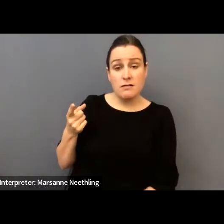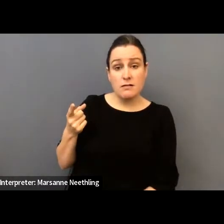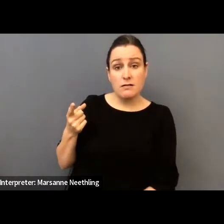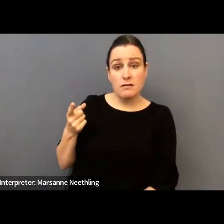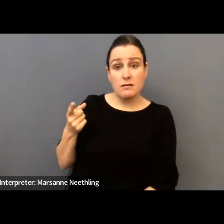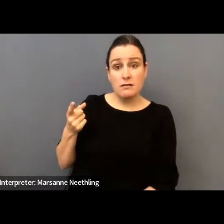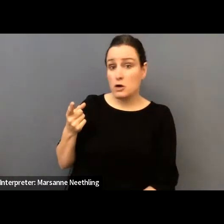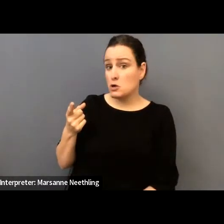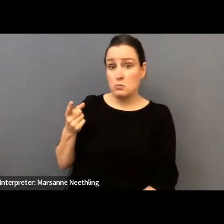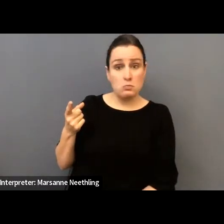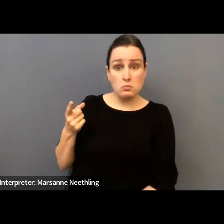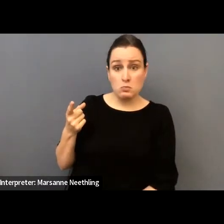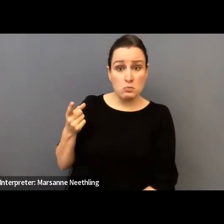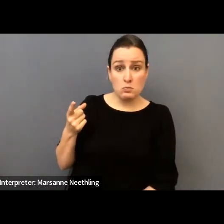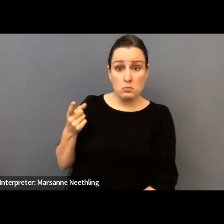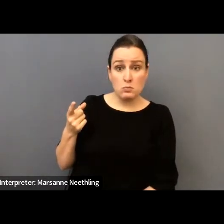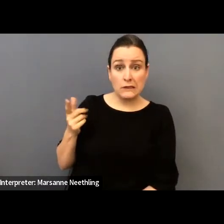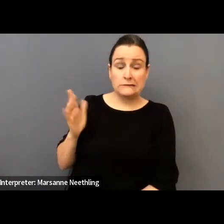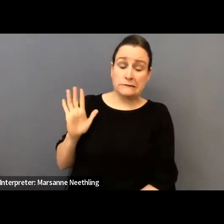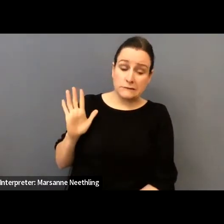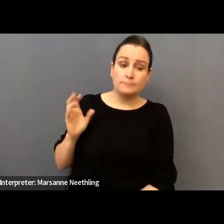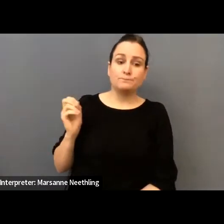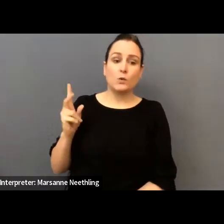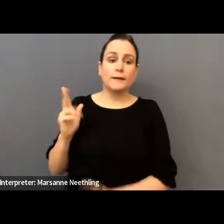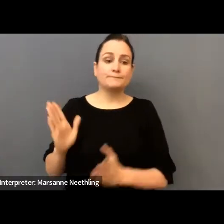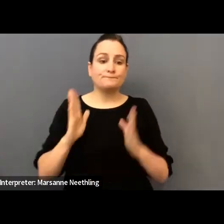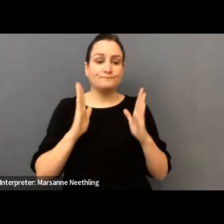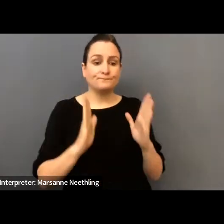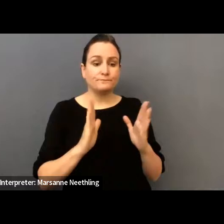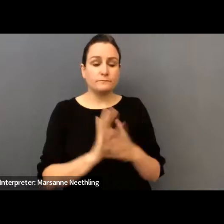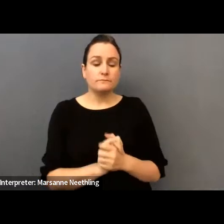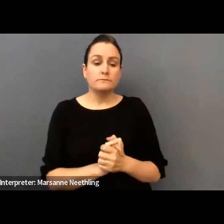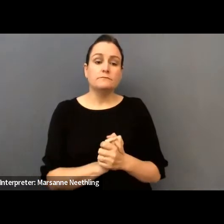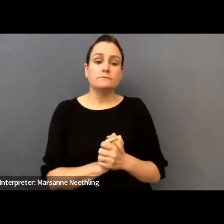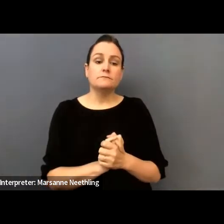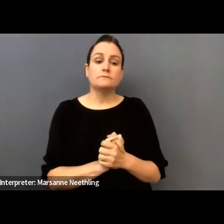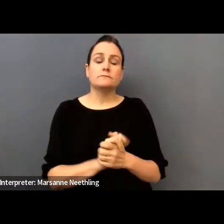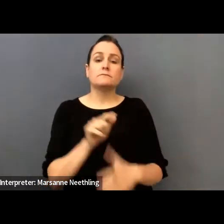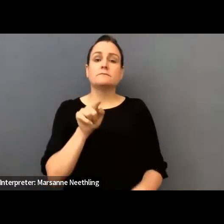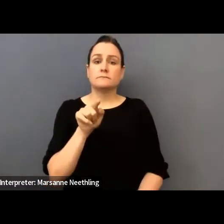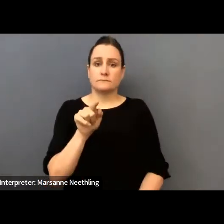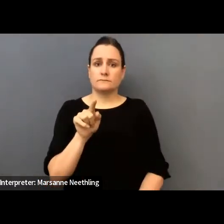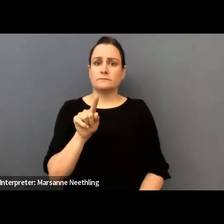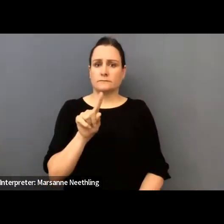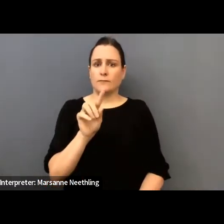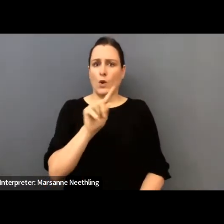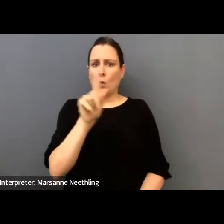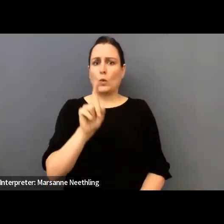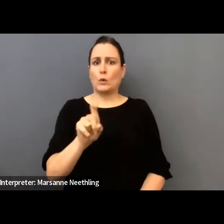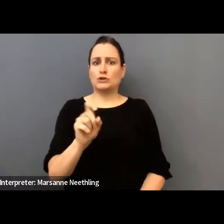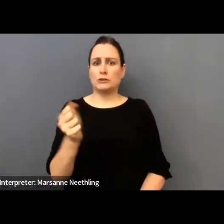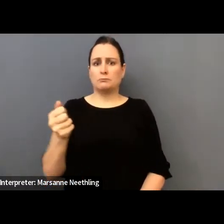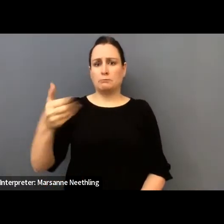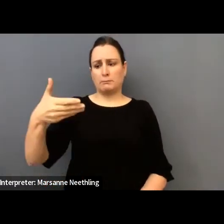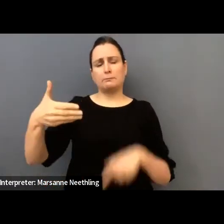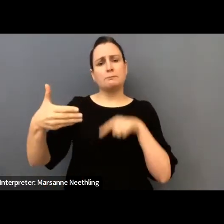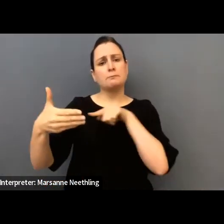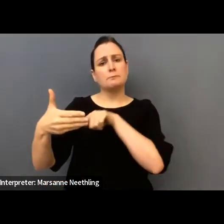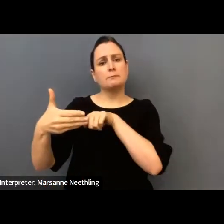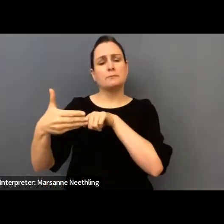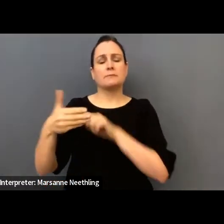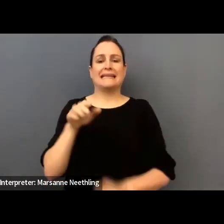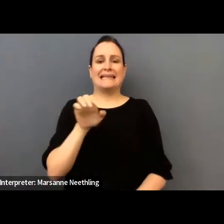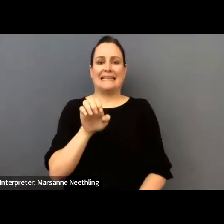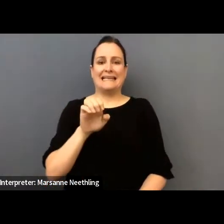No. There was a question raised on early childhood education, and a question specifically